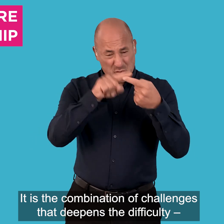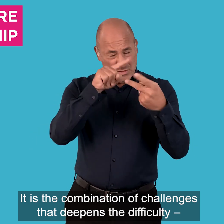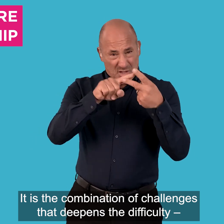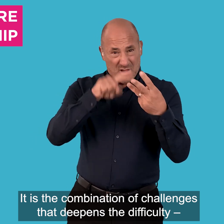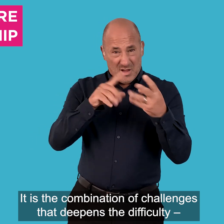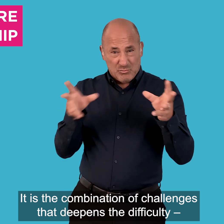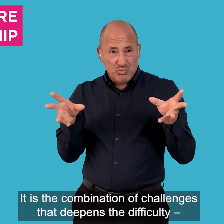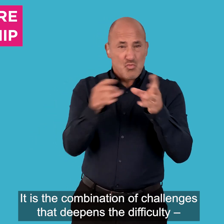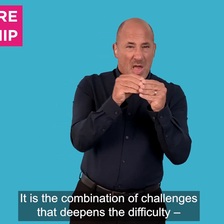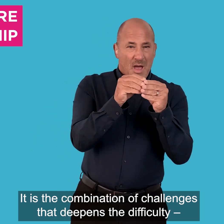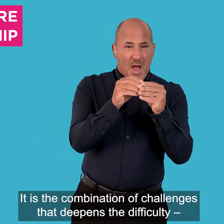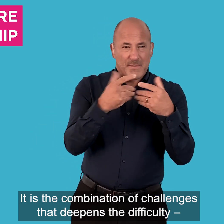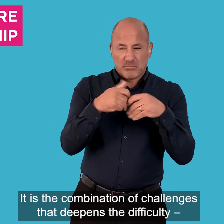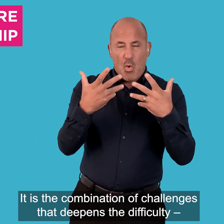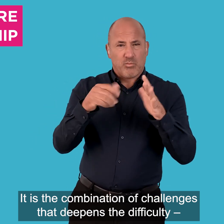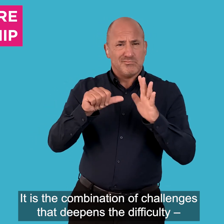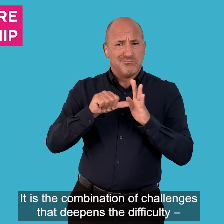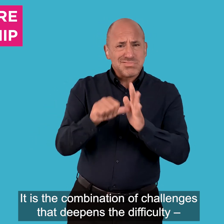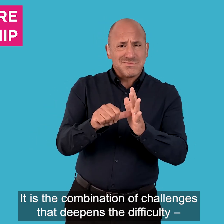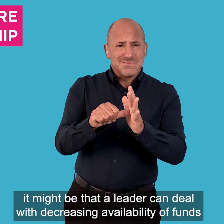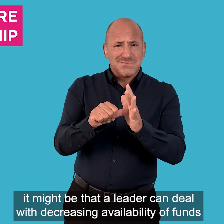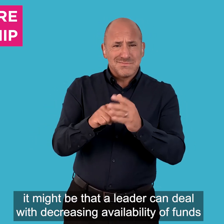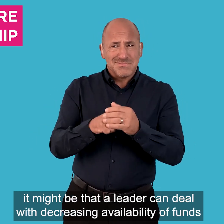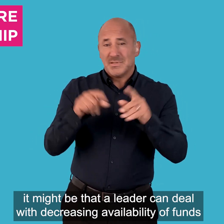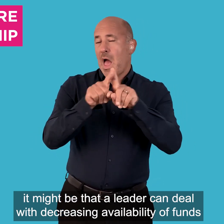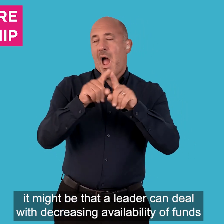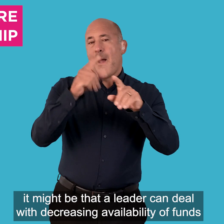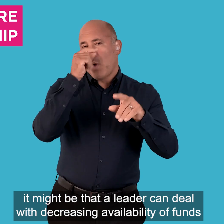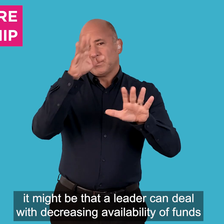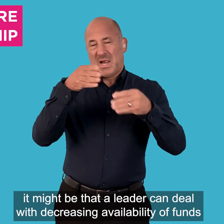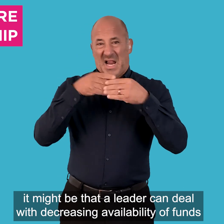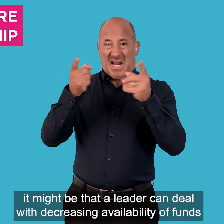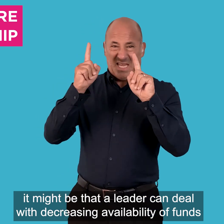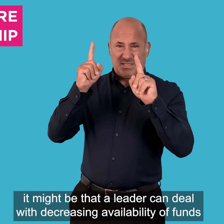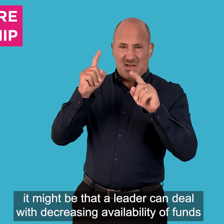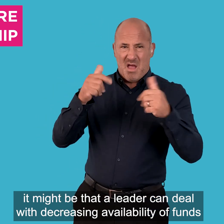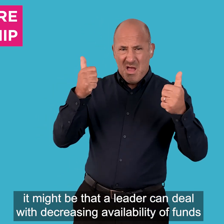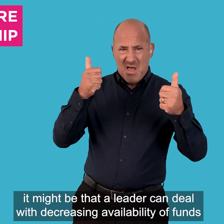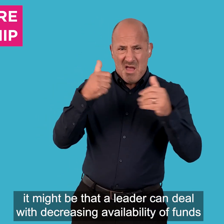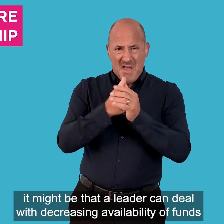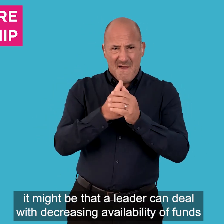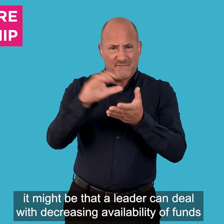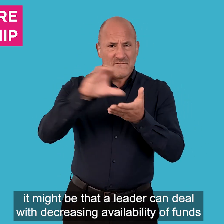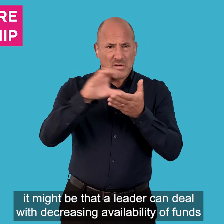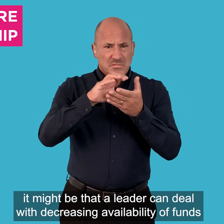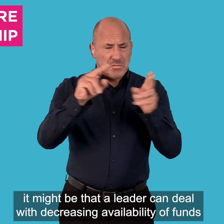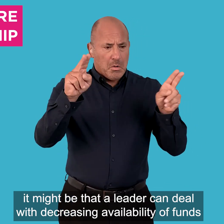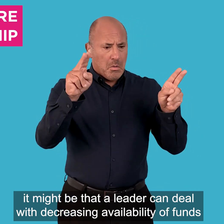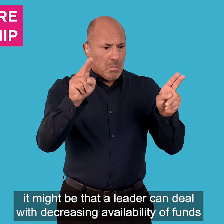It is the combination of challenges that deepens the difficulty. It might be that a leader can deal with decreasing availability